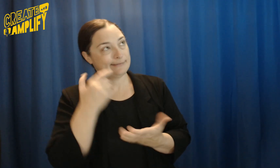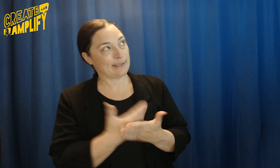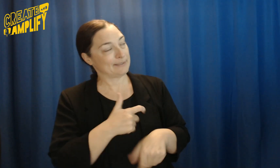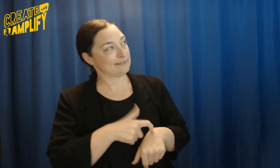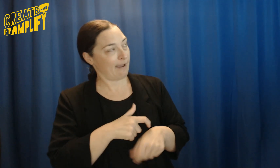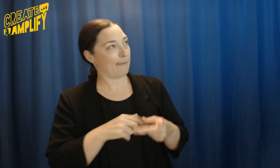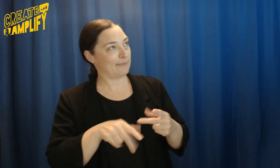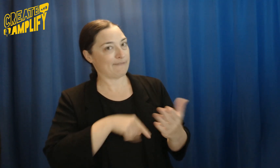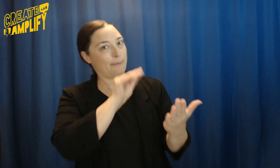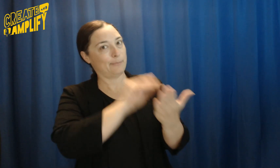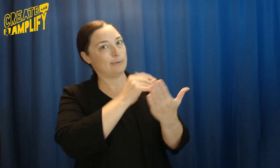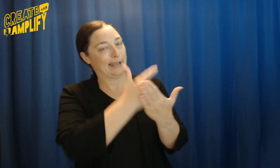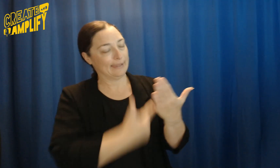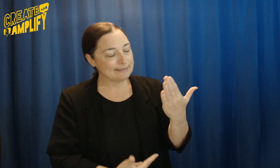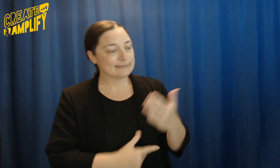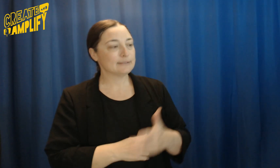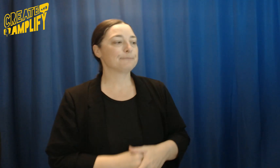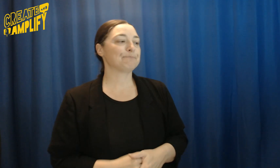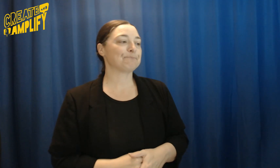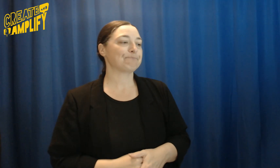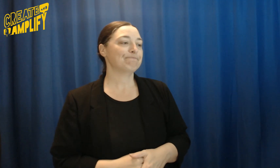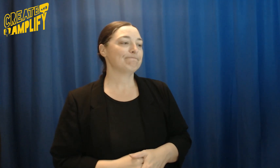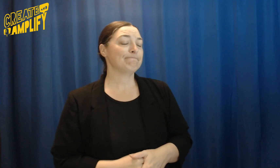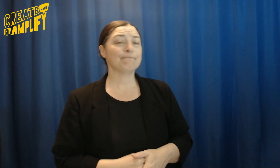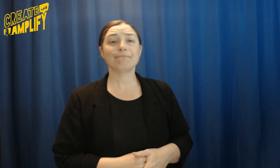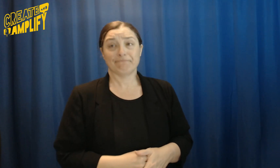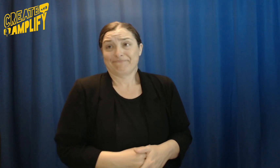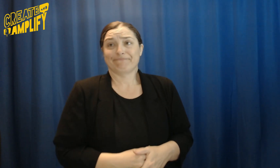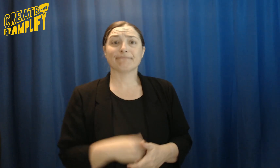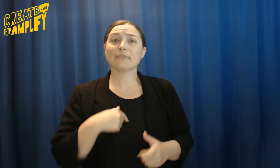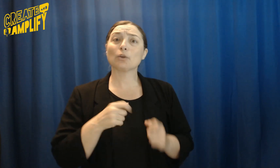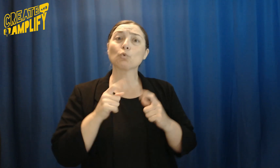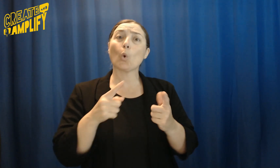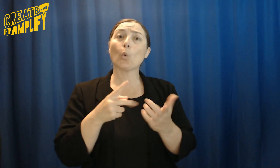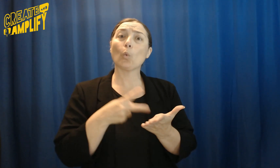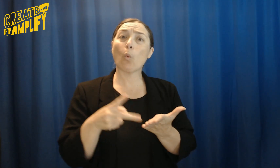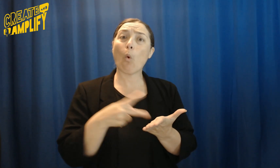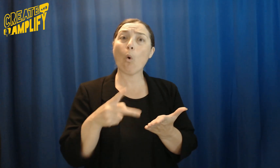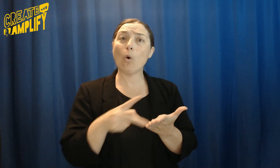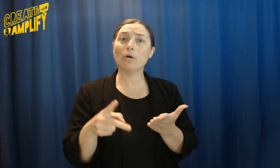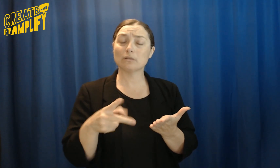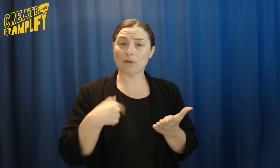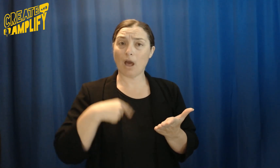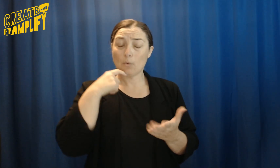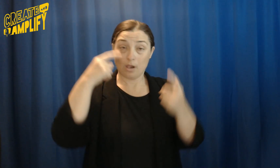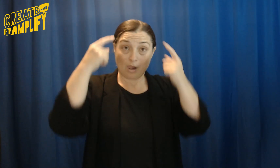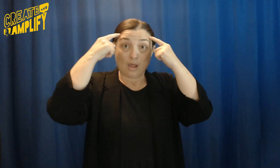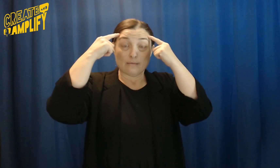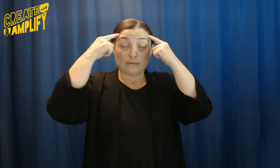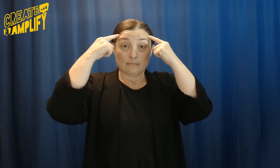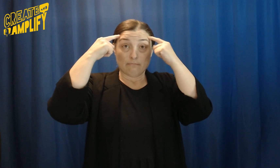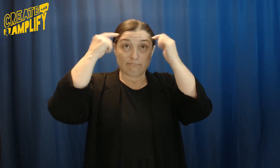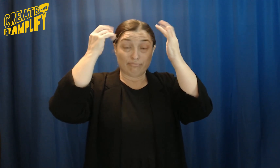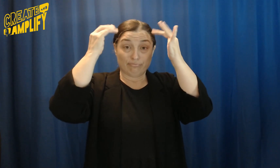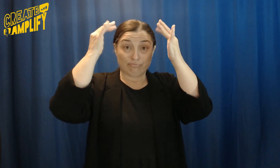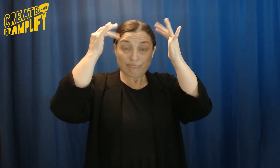time. I'll often, if I'm going for a walk, 1,000 things will pop into my head, and I send myself a little email or a voice memo,